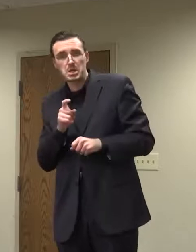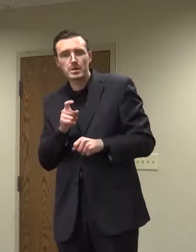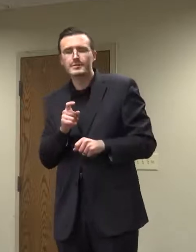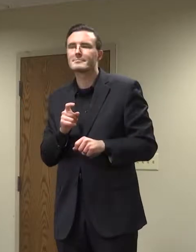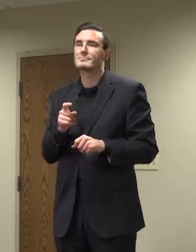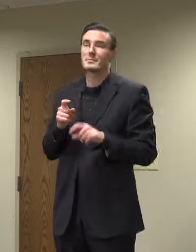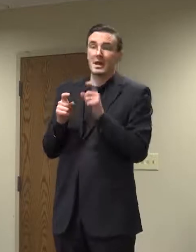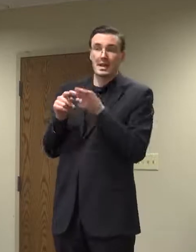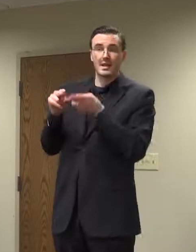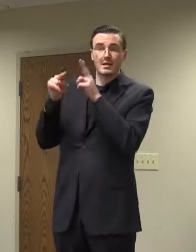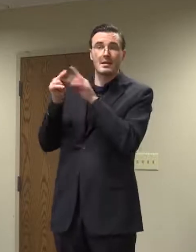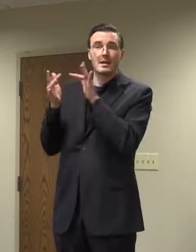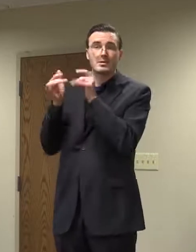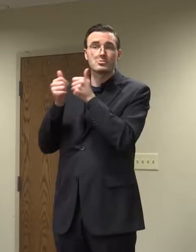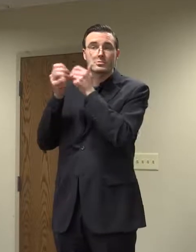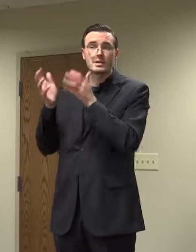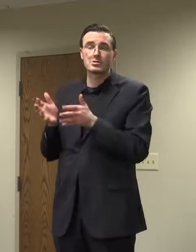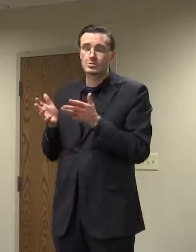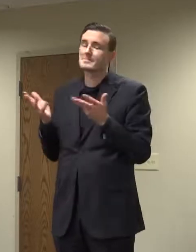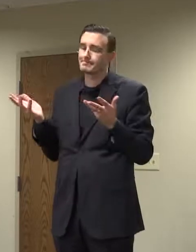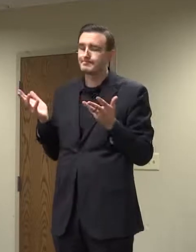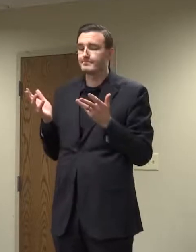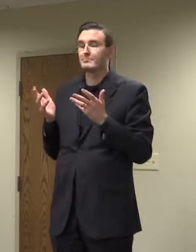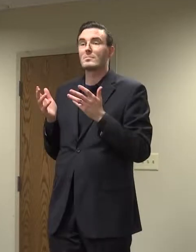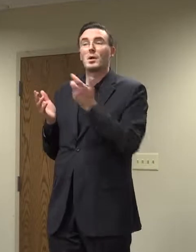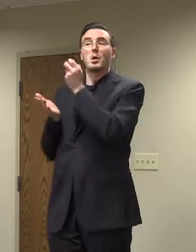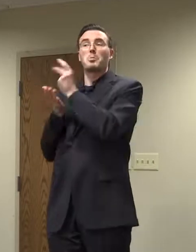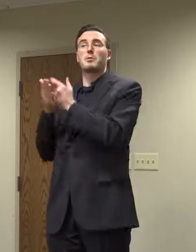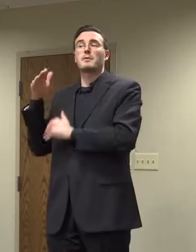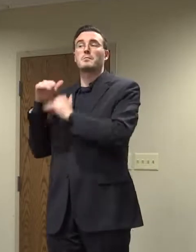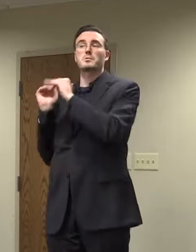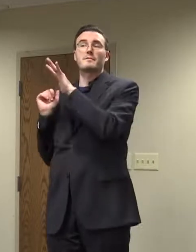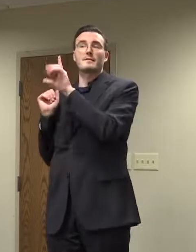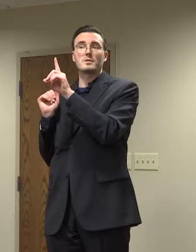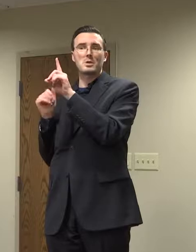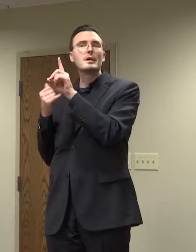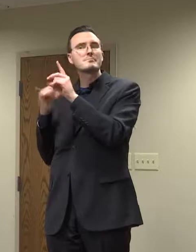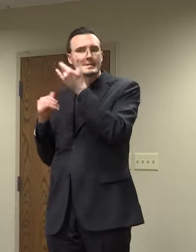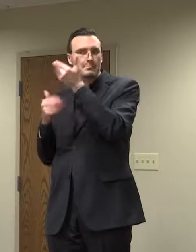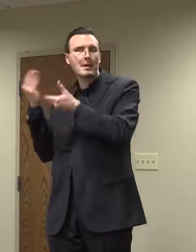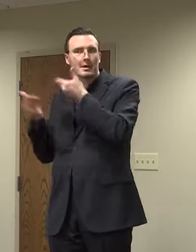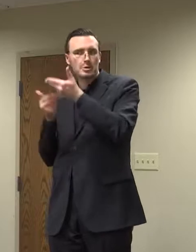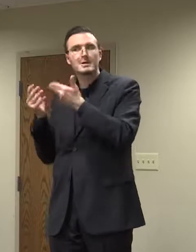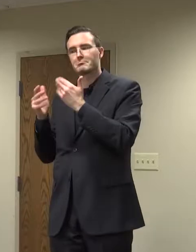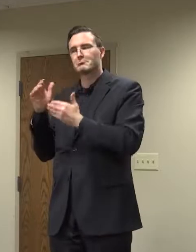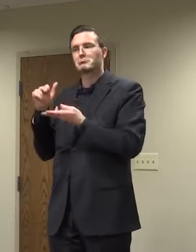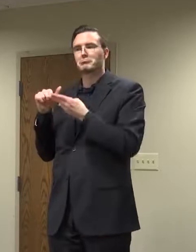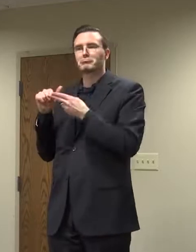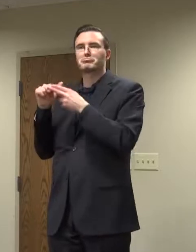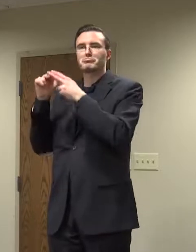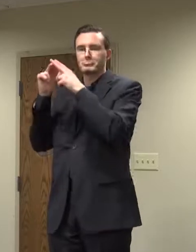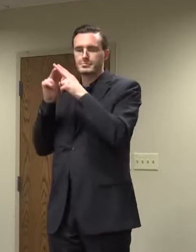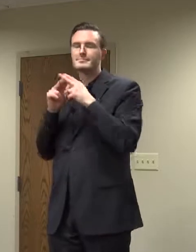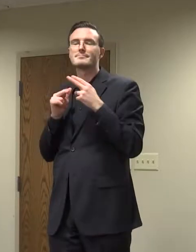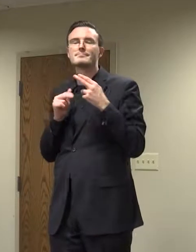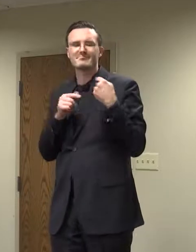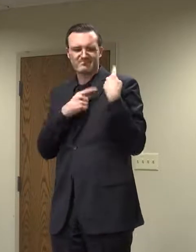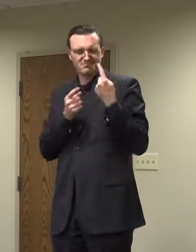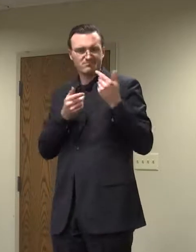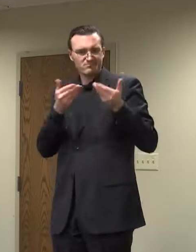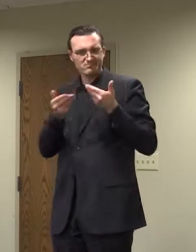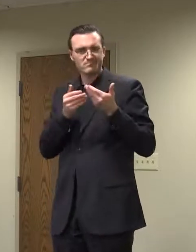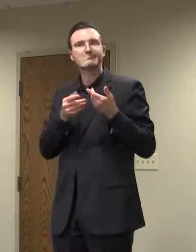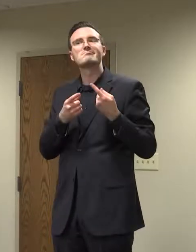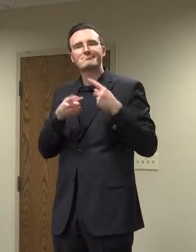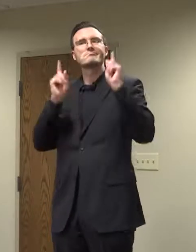So we are in the process of hiring up to our 51. In terms of, we've got about 30 that have come on the 51, and we've